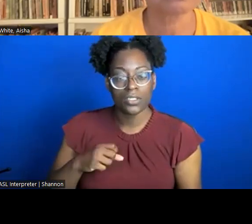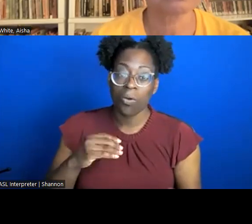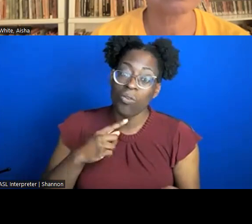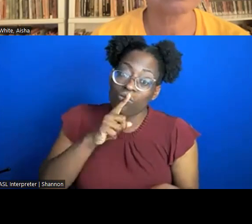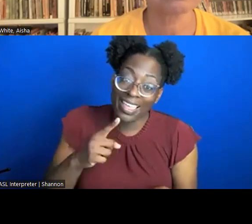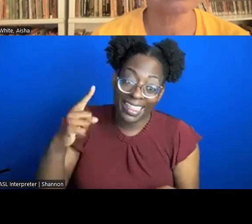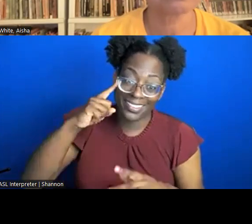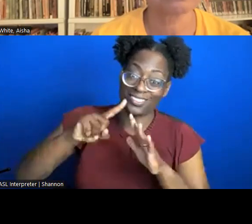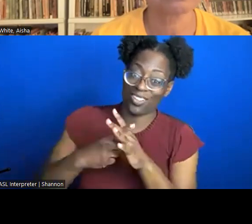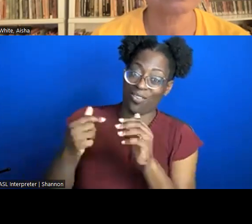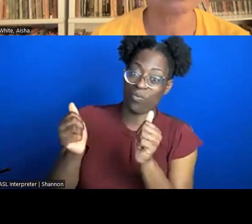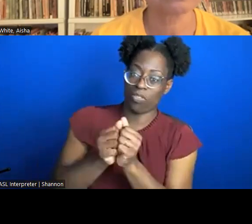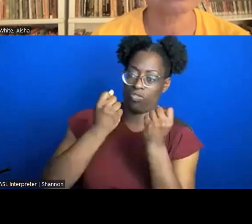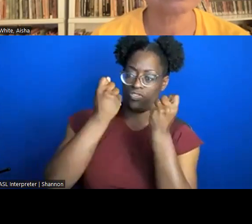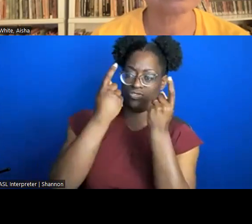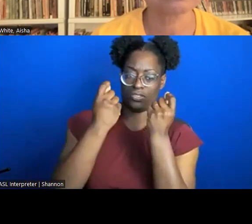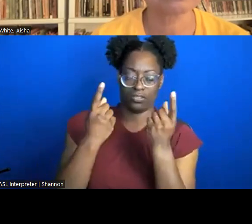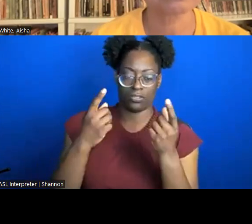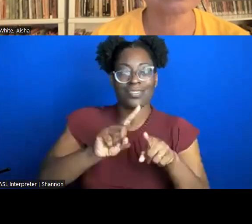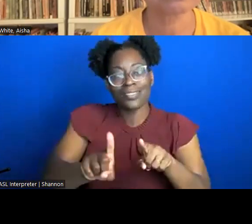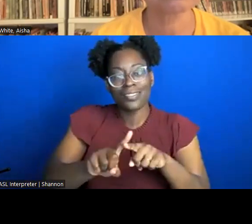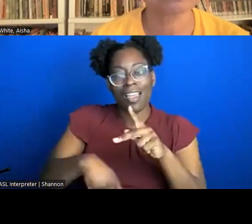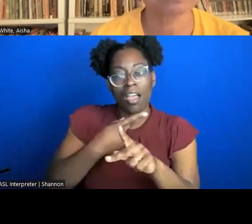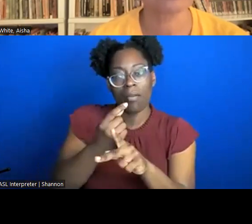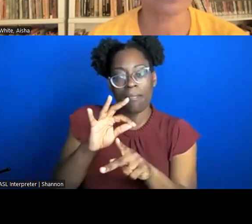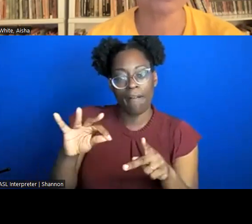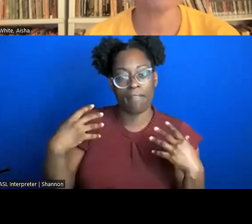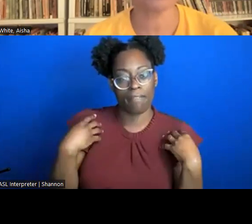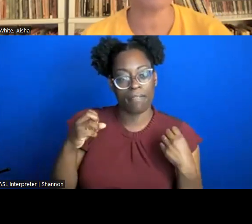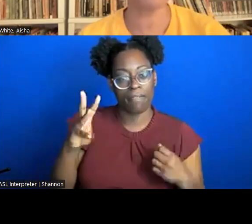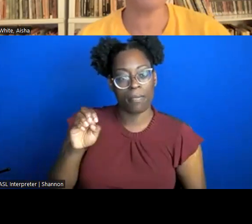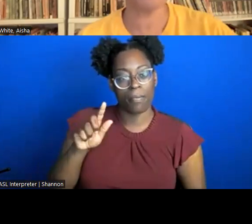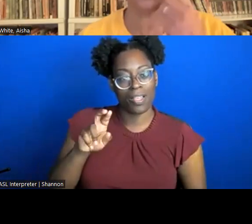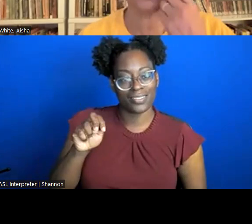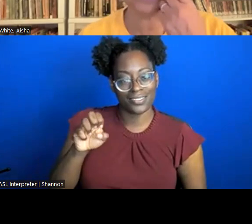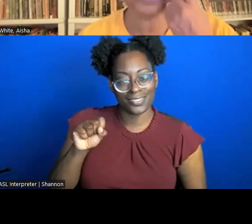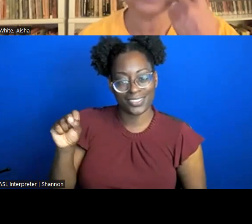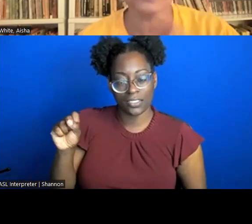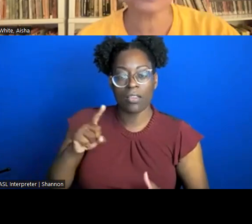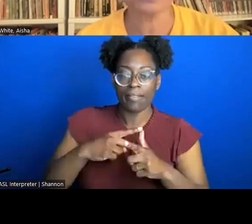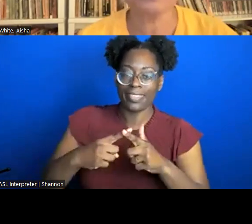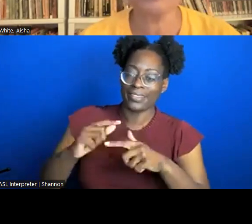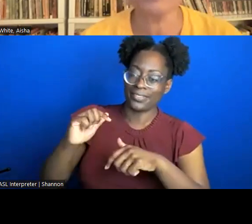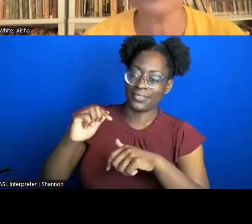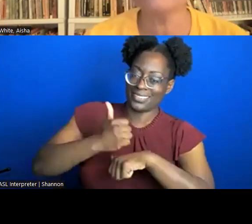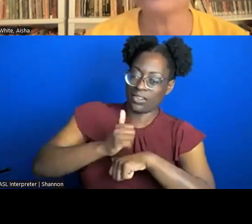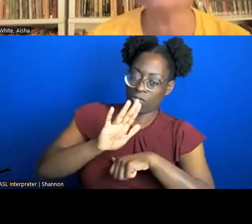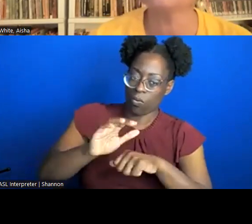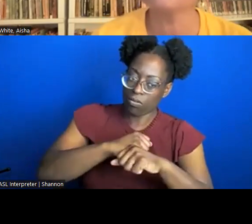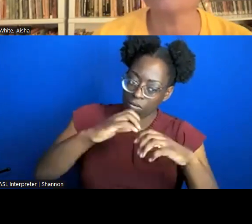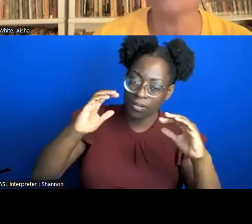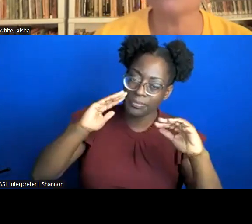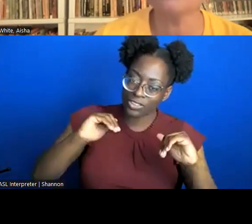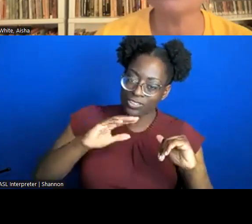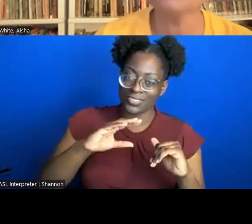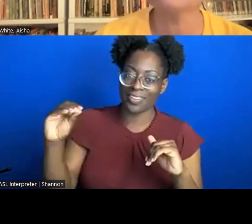with intention, define what wellness looks for us across those spaces. Okay, thank you. Thank you all. I think we have time now